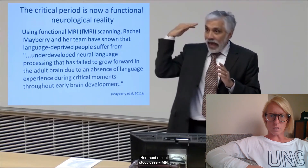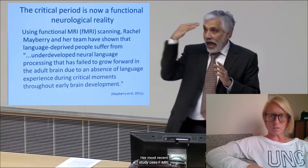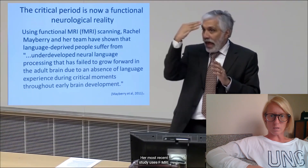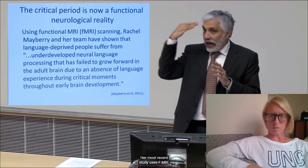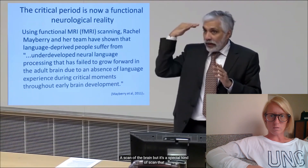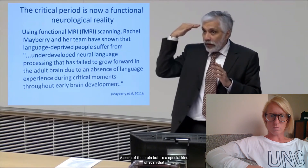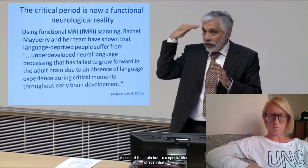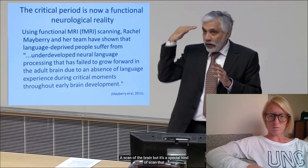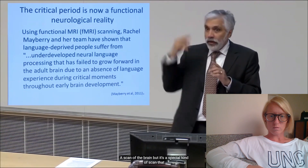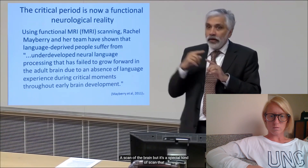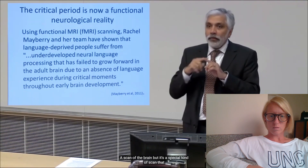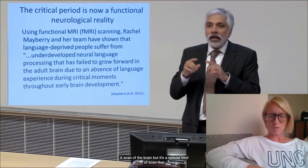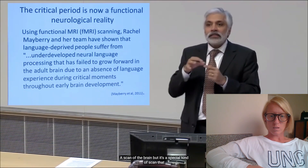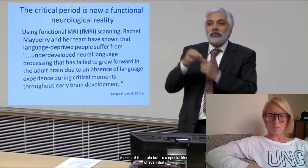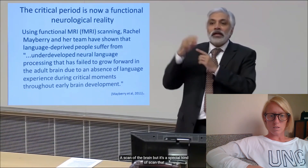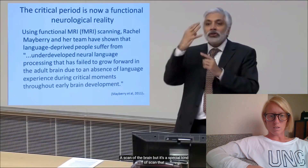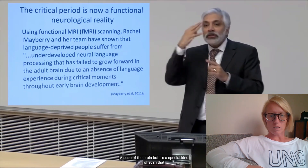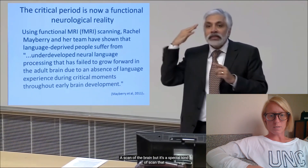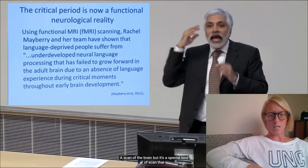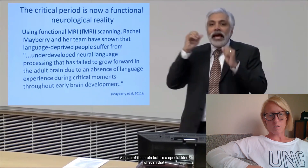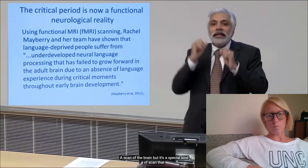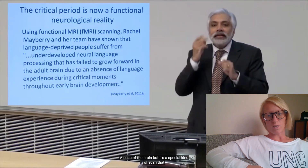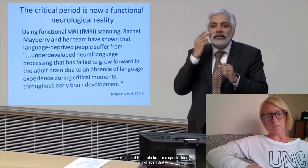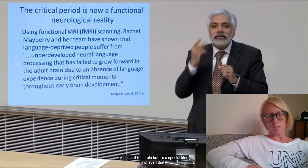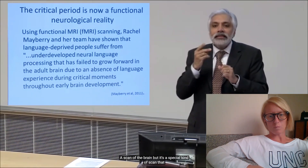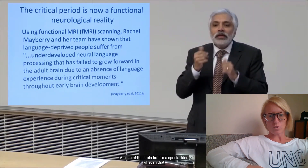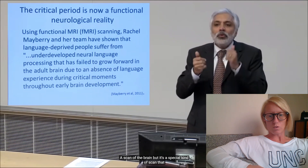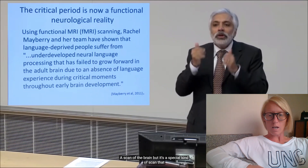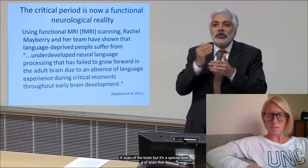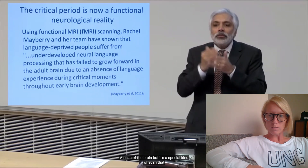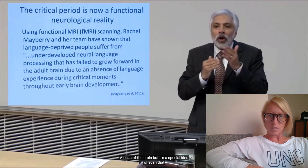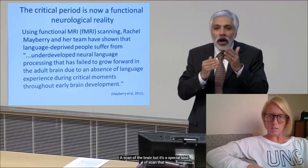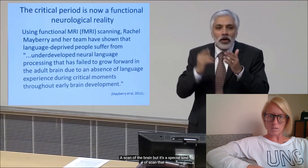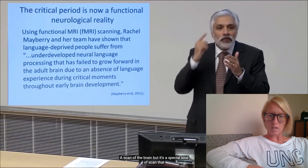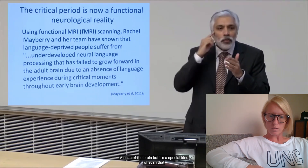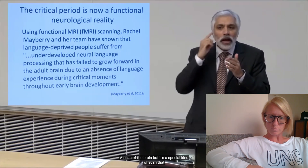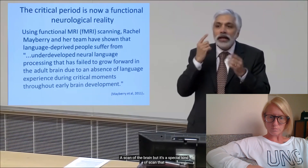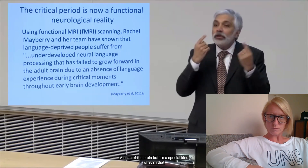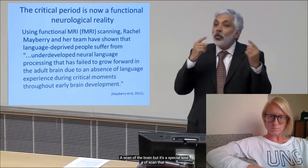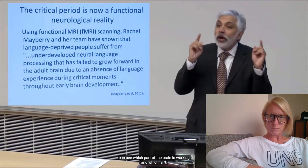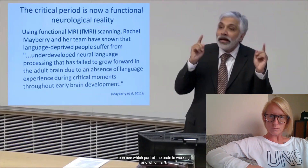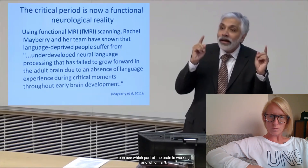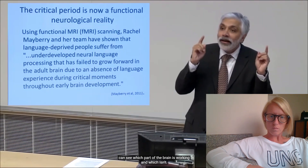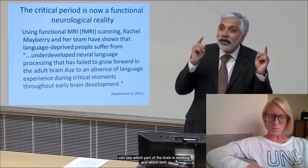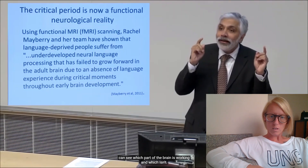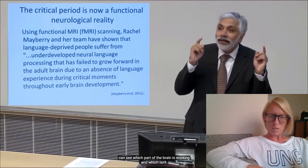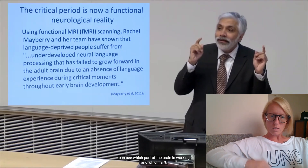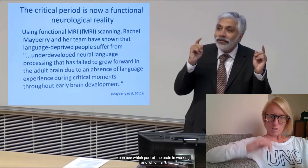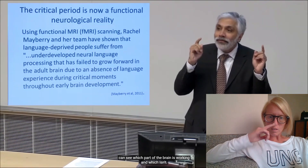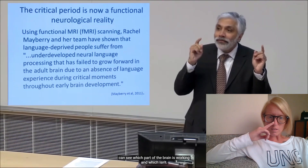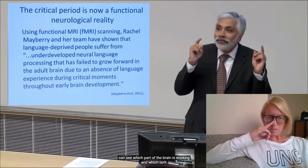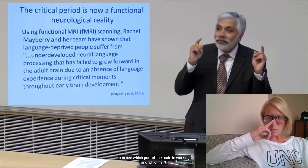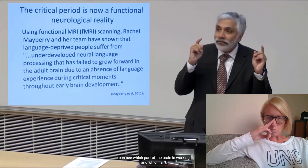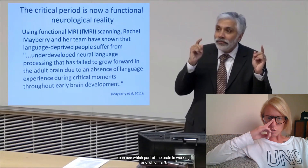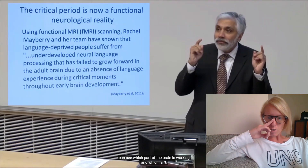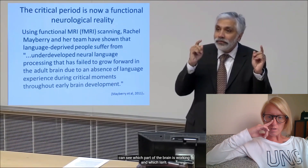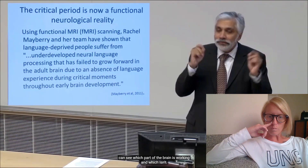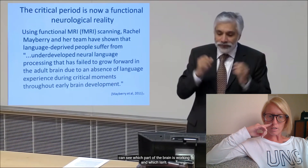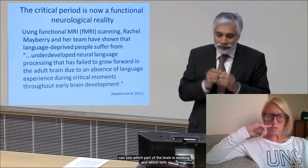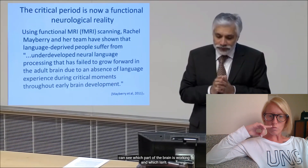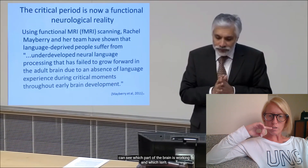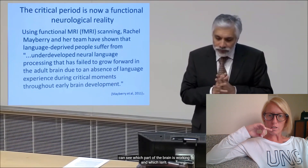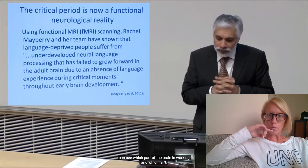fMRI, which means it's a scan of the brain. But it's a special kind of scan that can see which part of the brain is working